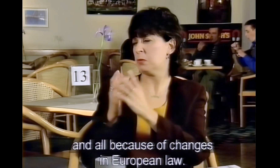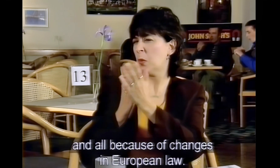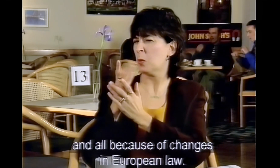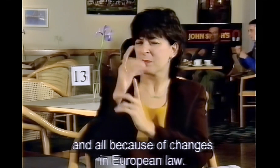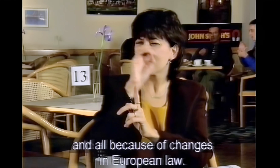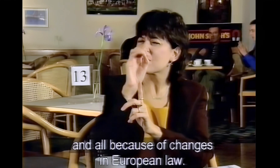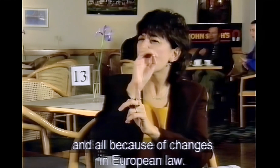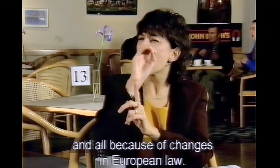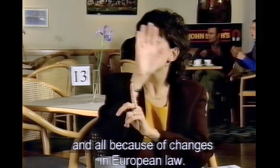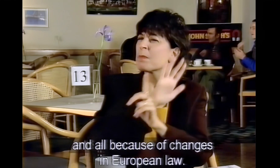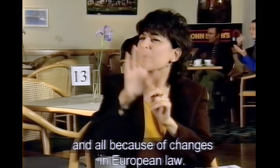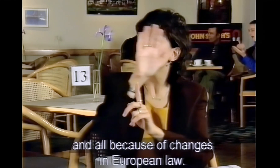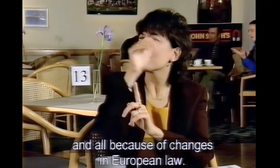in European law.